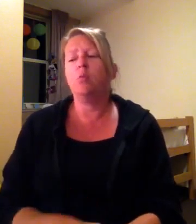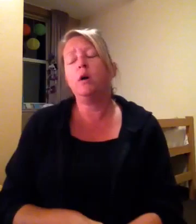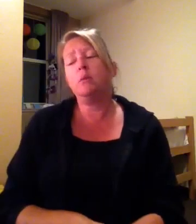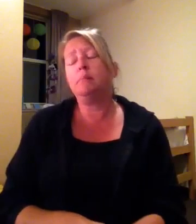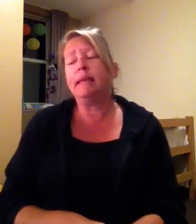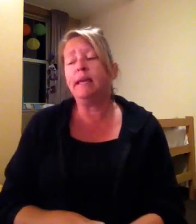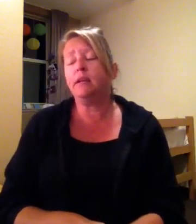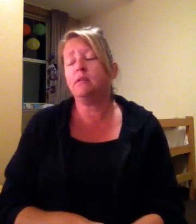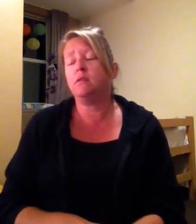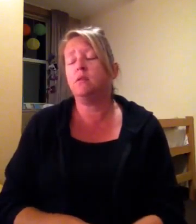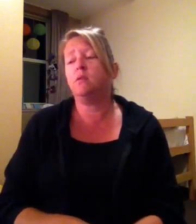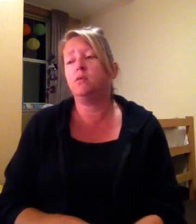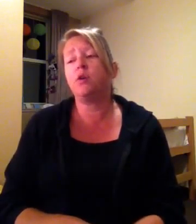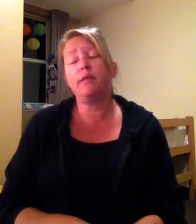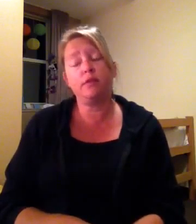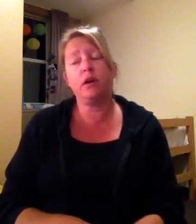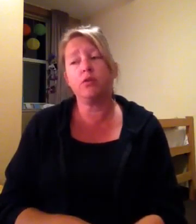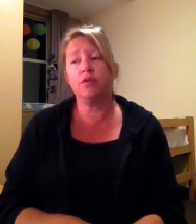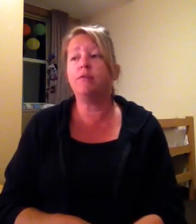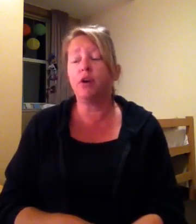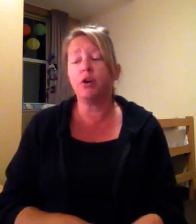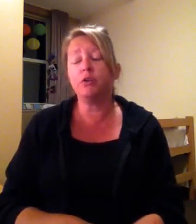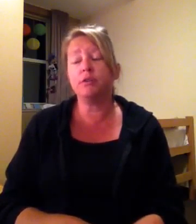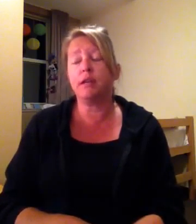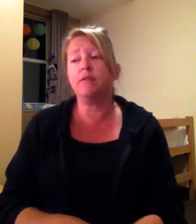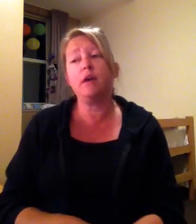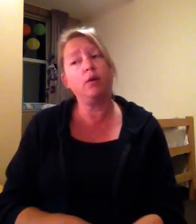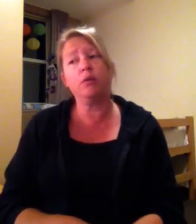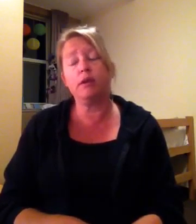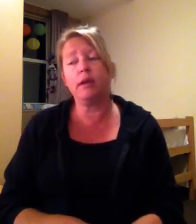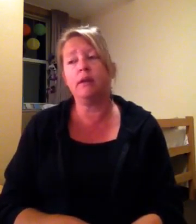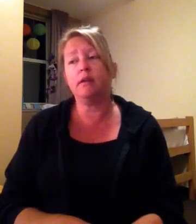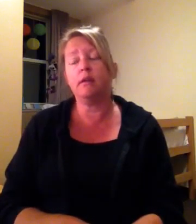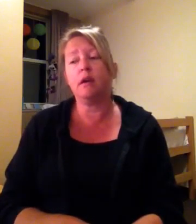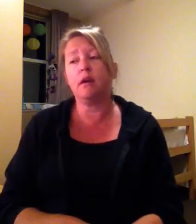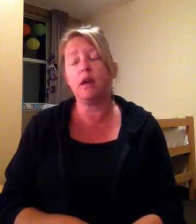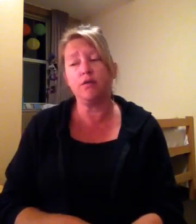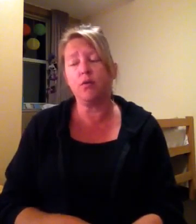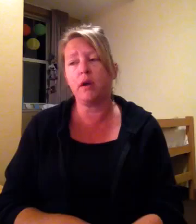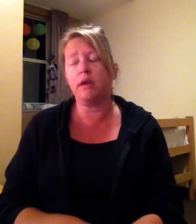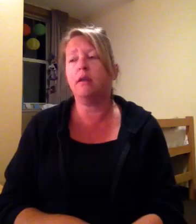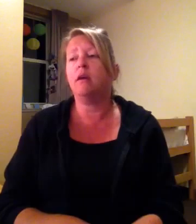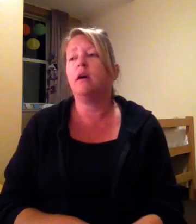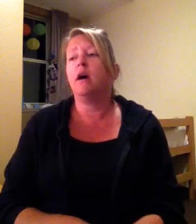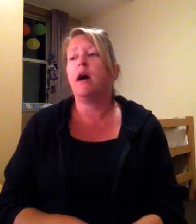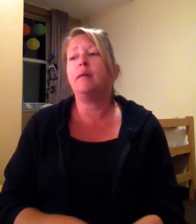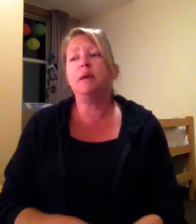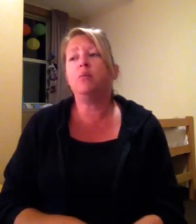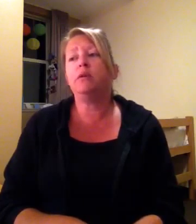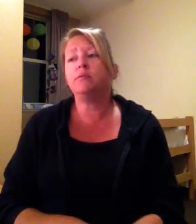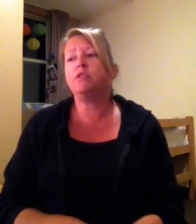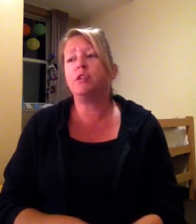Well, my plan is to try photography first, and if I don't really care for it, I may want to switch into